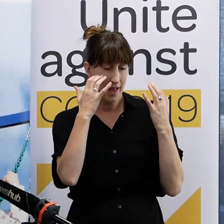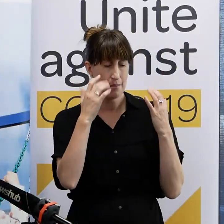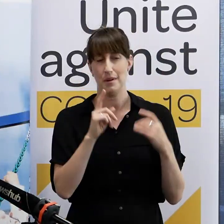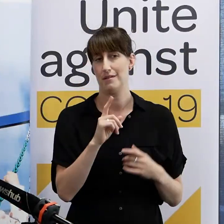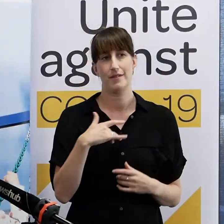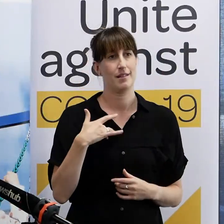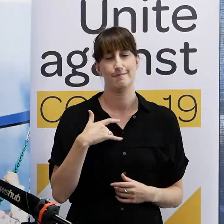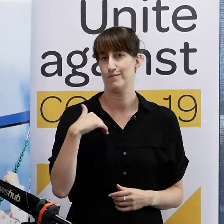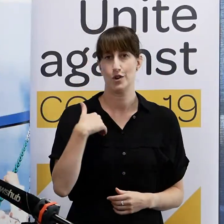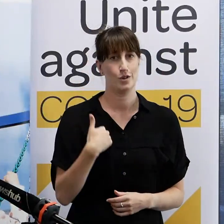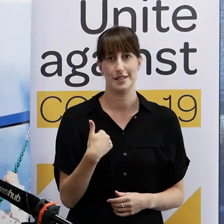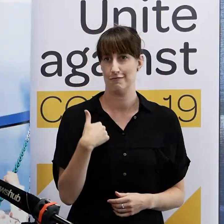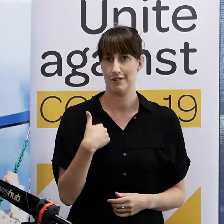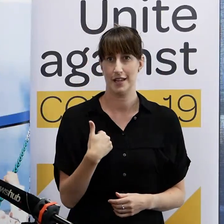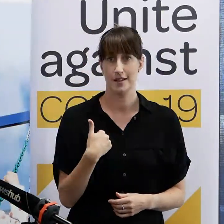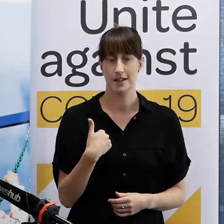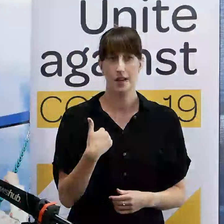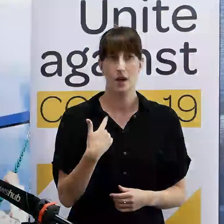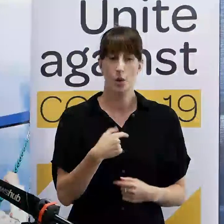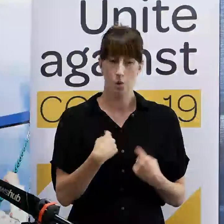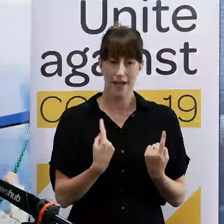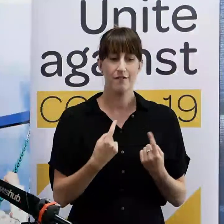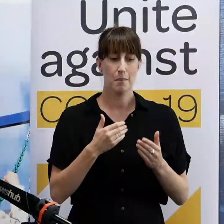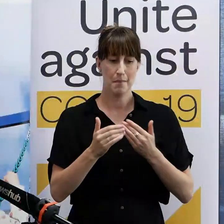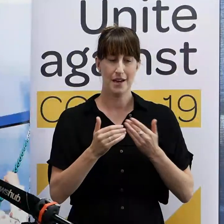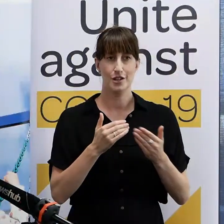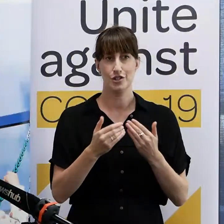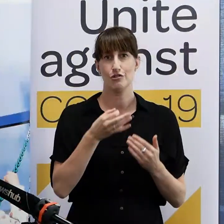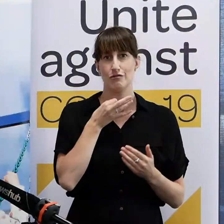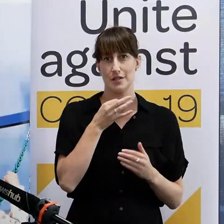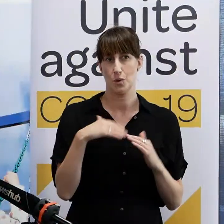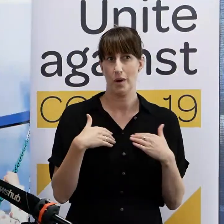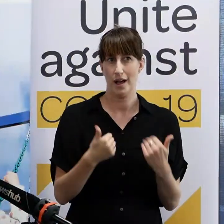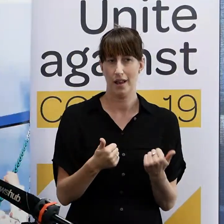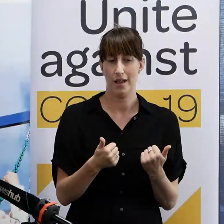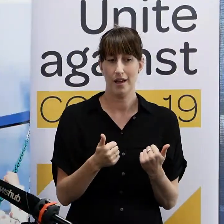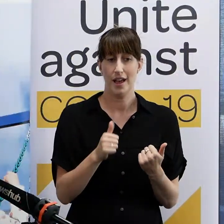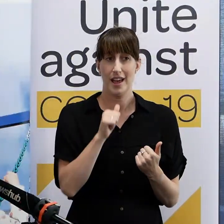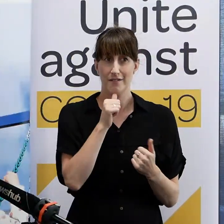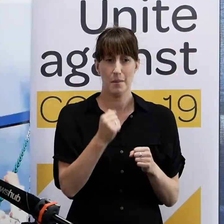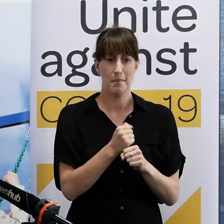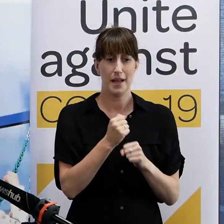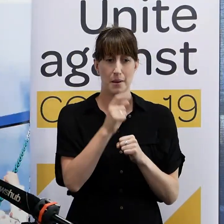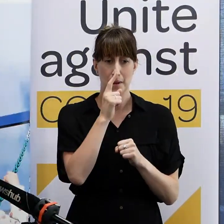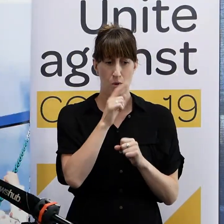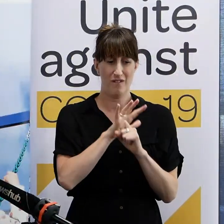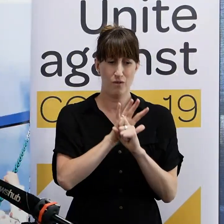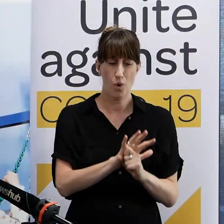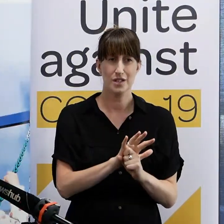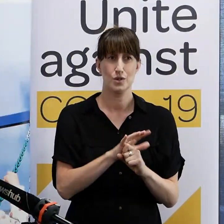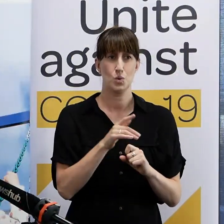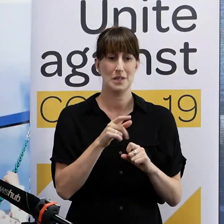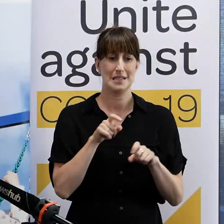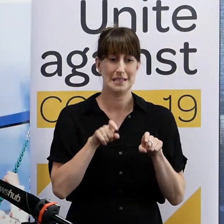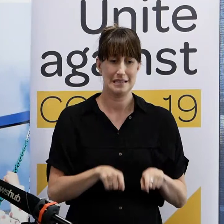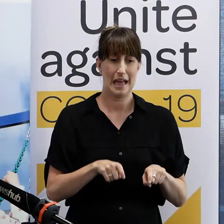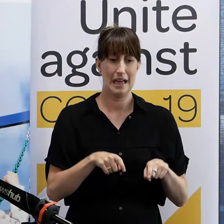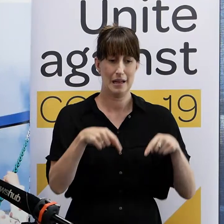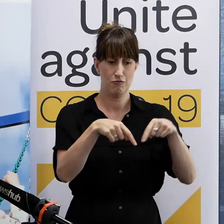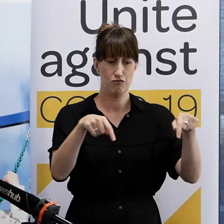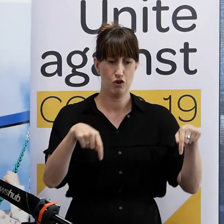that the risks can, and we have a good track record of managing those risks. Confining people to their rooms for 14 days does